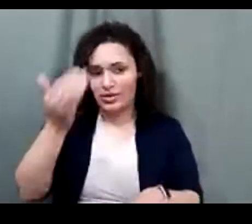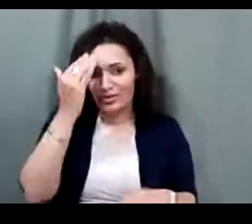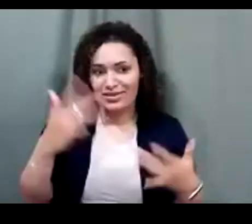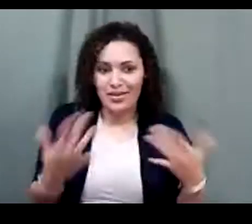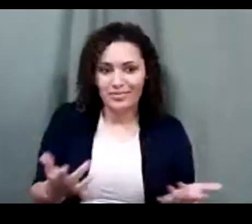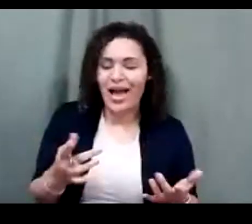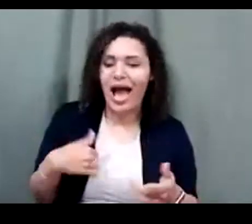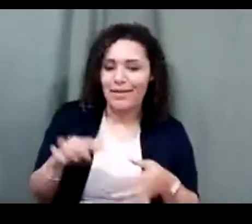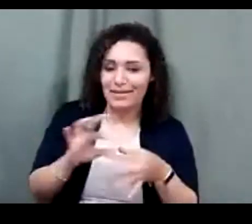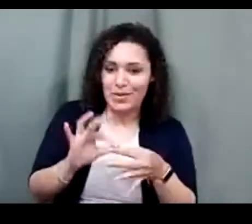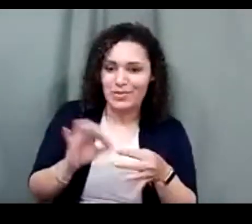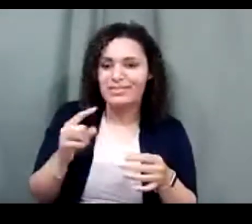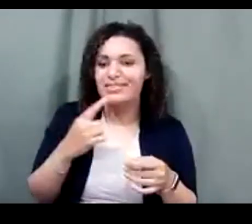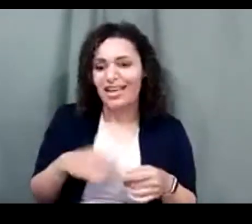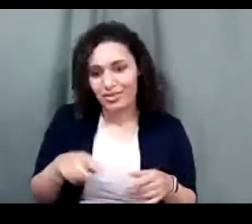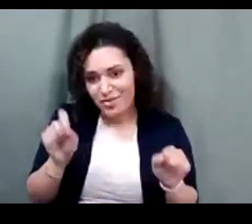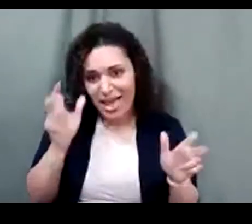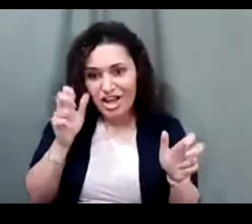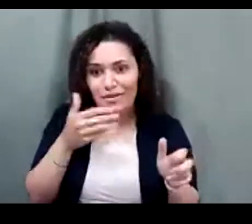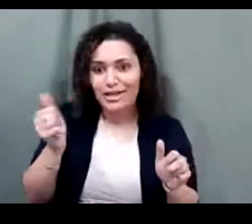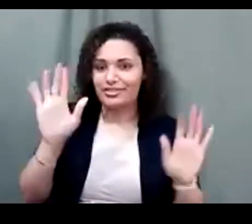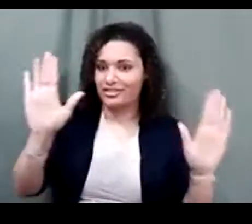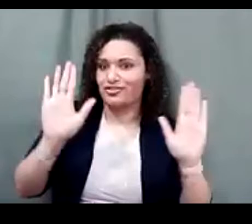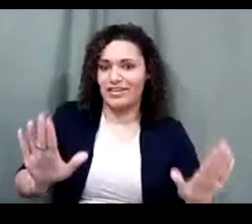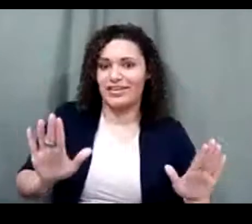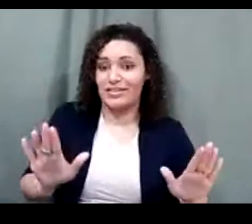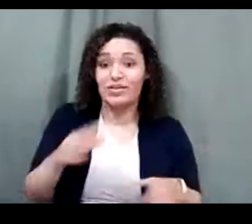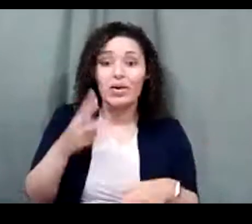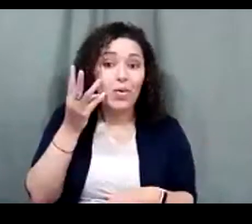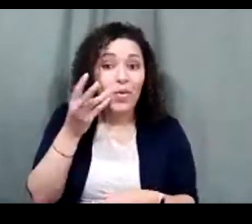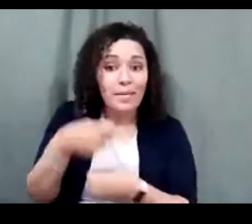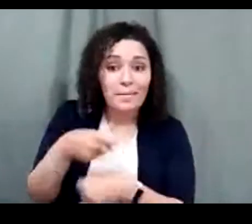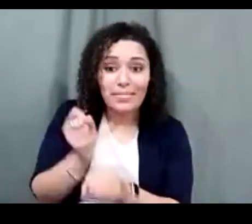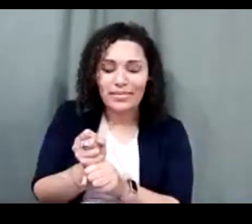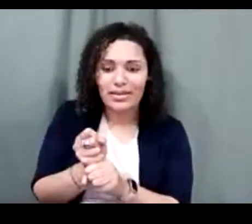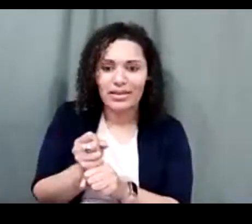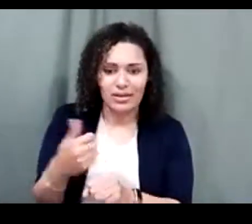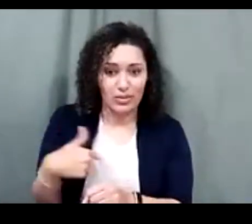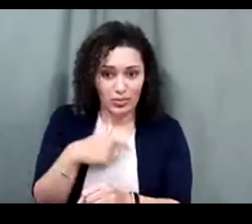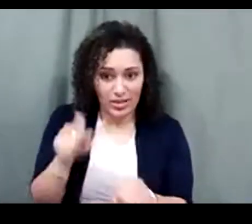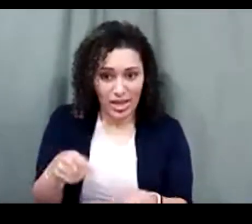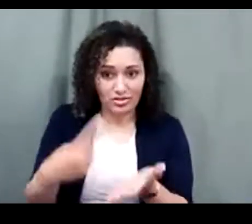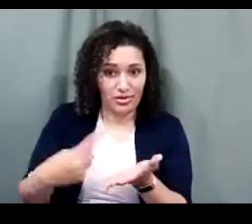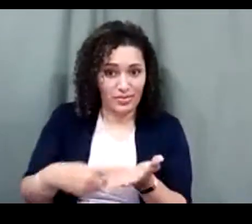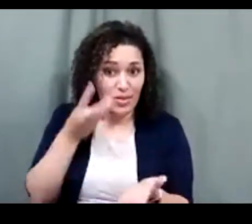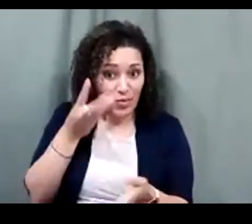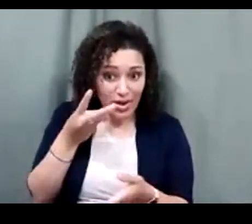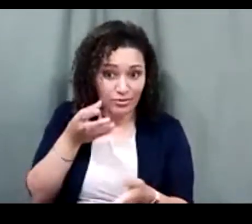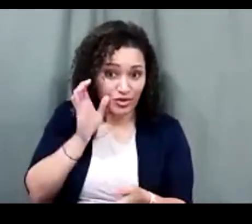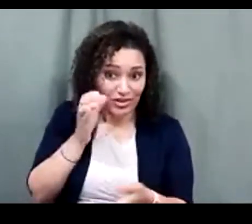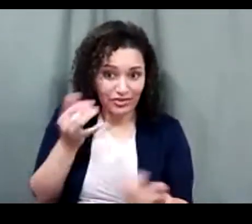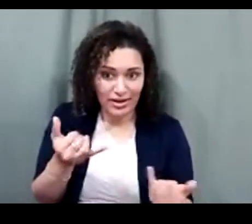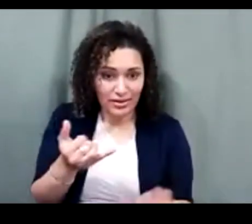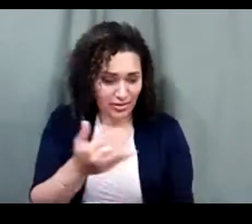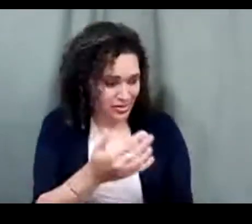you can hear better, so that's great. So winemaking. Should we talk about the wine we're drinking first? Yes, we should. Okay. Do you know what it